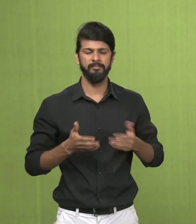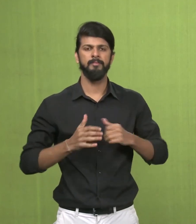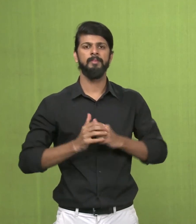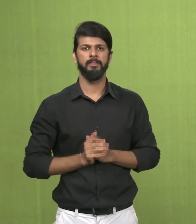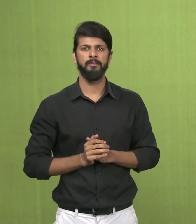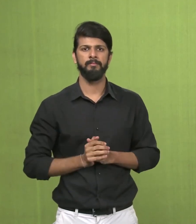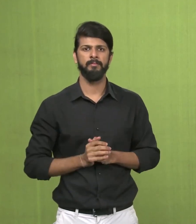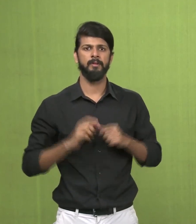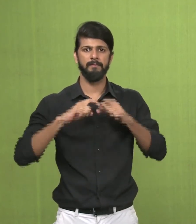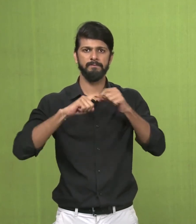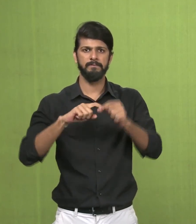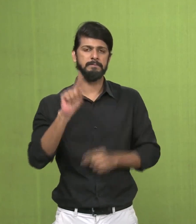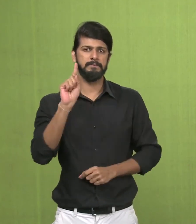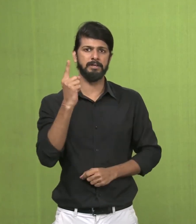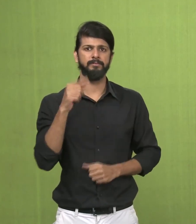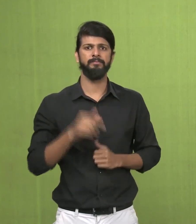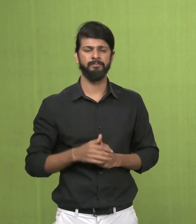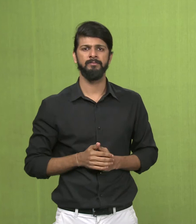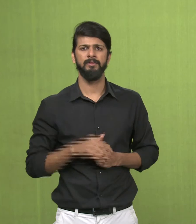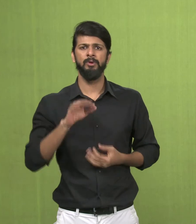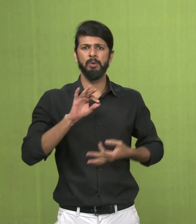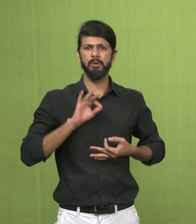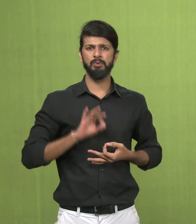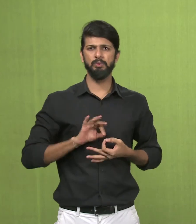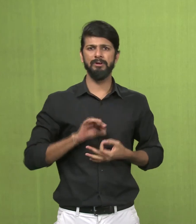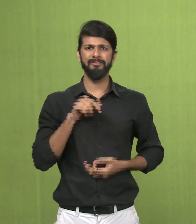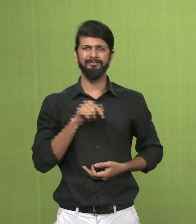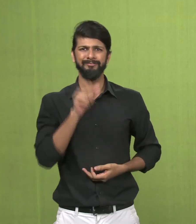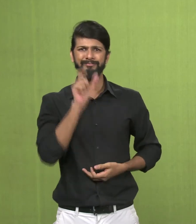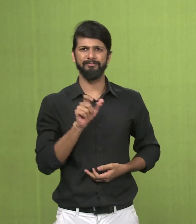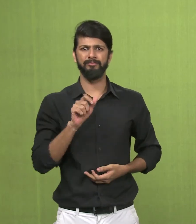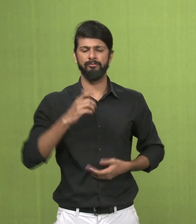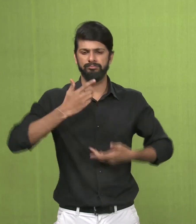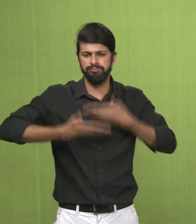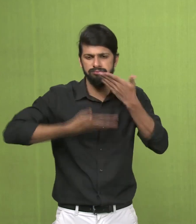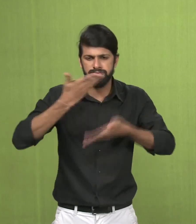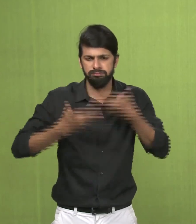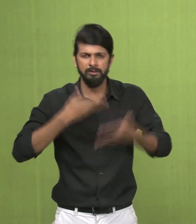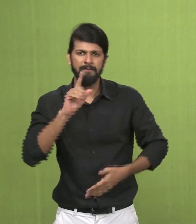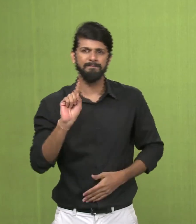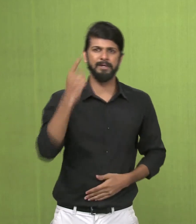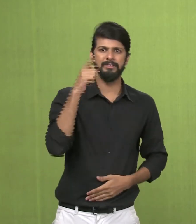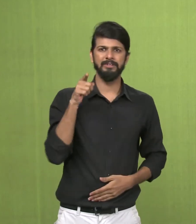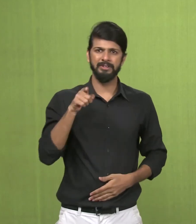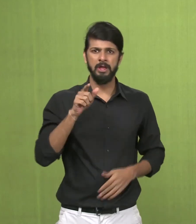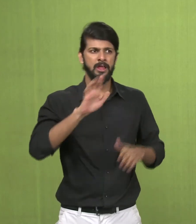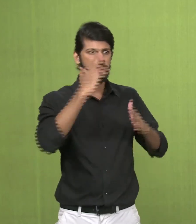Questions related to the first sculpture. Question number 1. What is the medium of